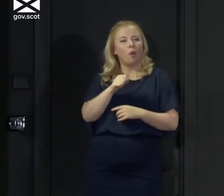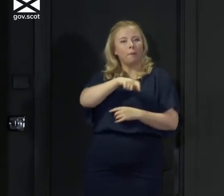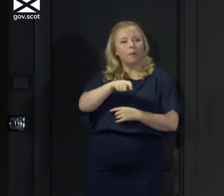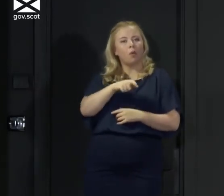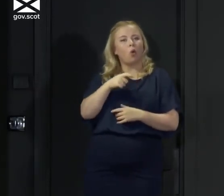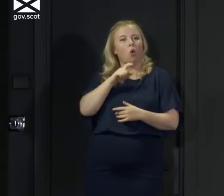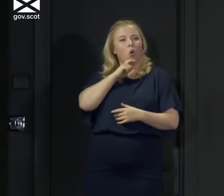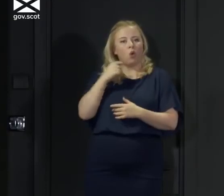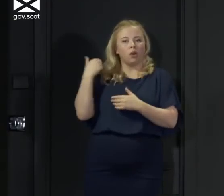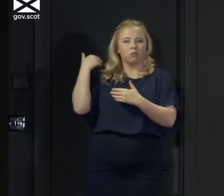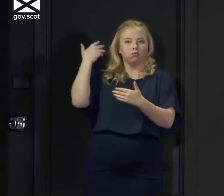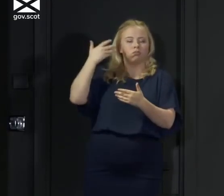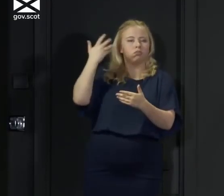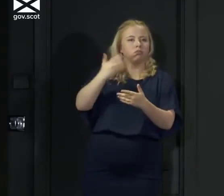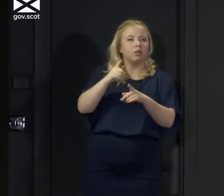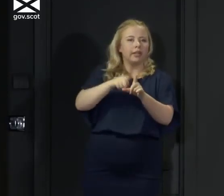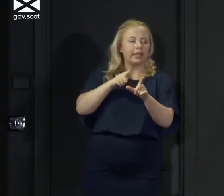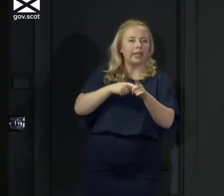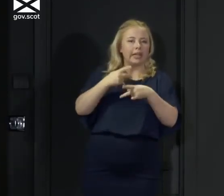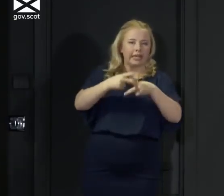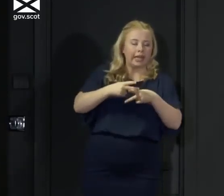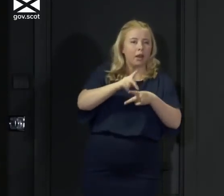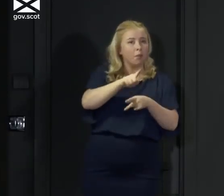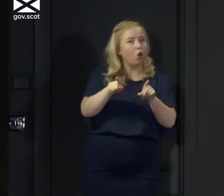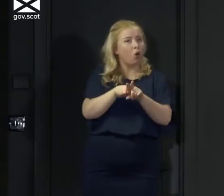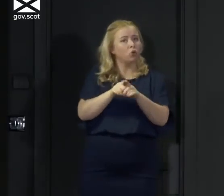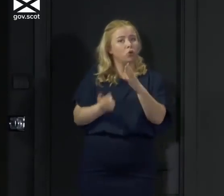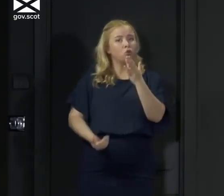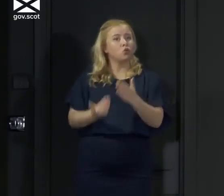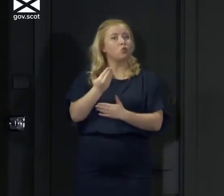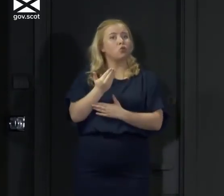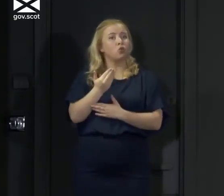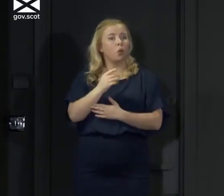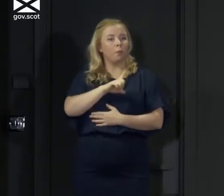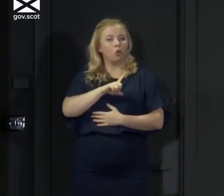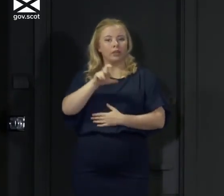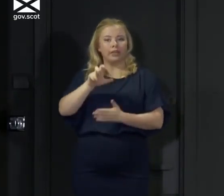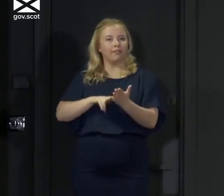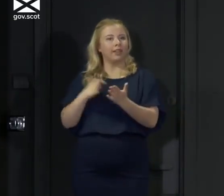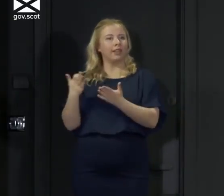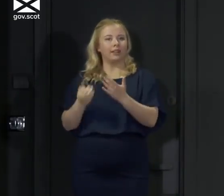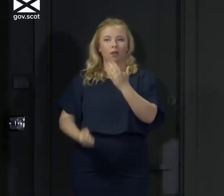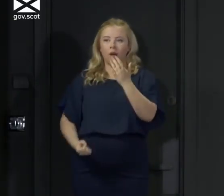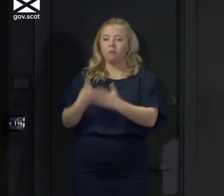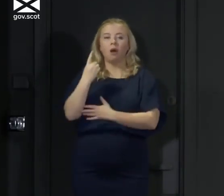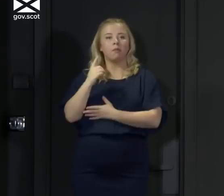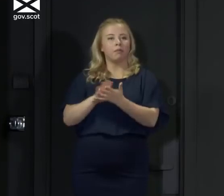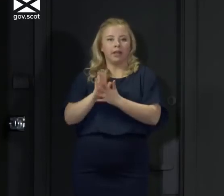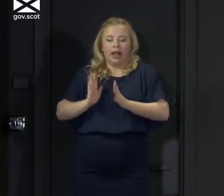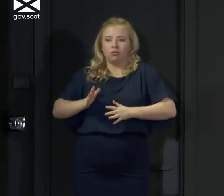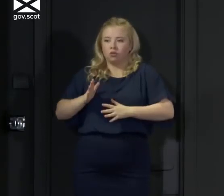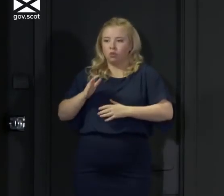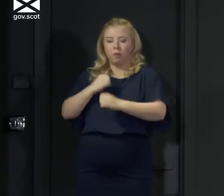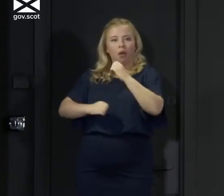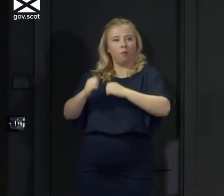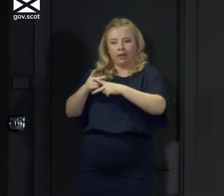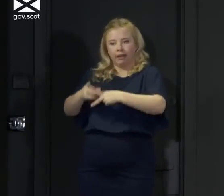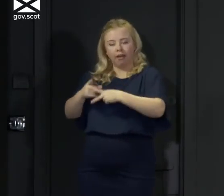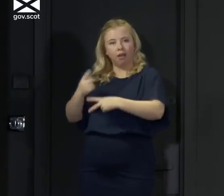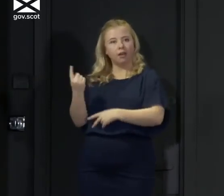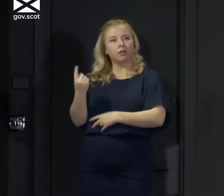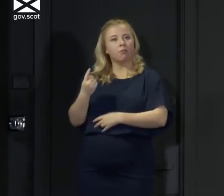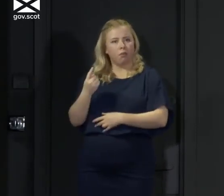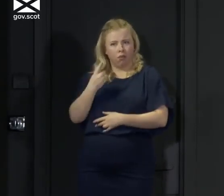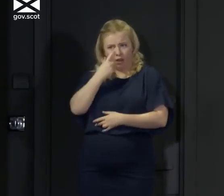for several months or years. It also applies to people who've had to take on caring responsibilities as a direct result